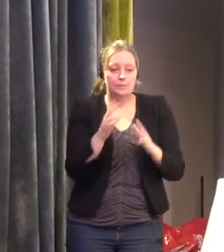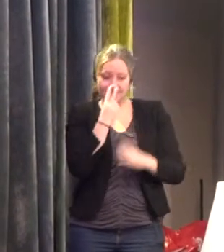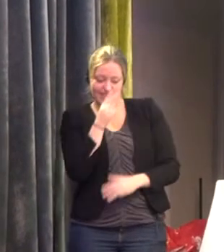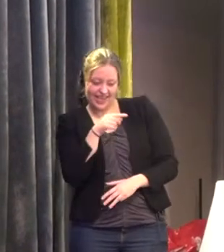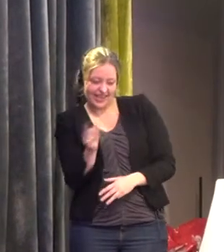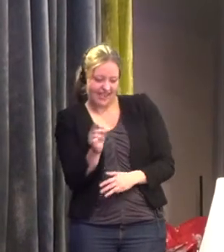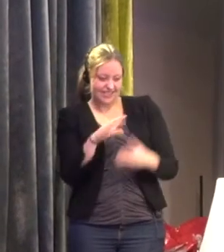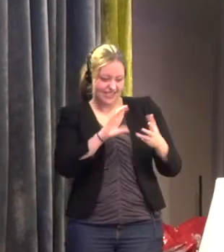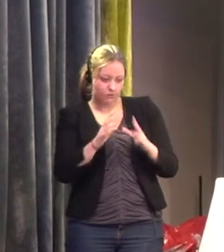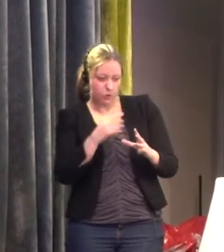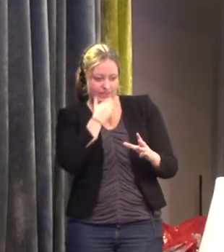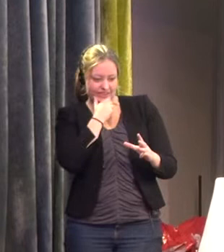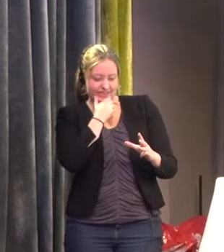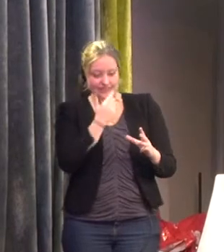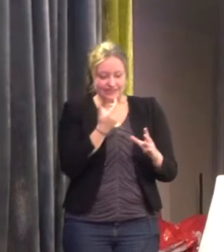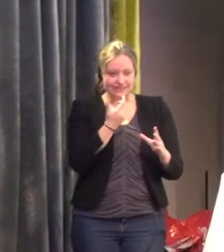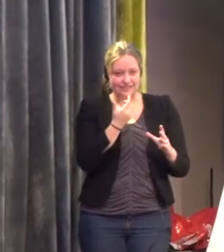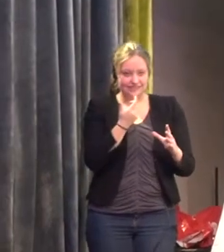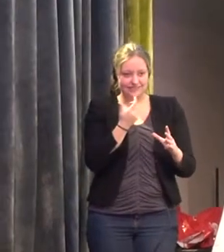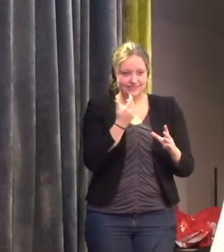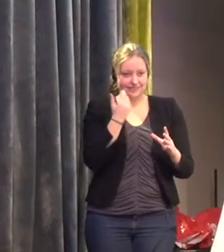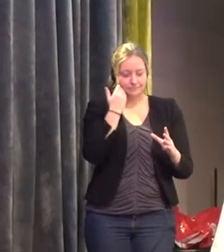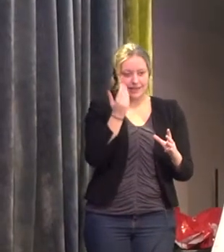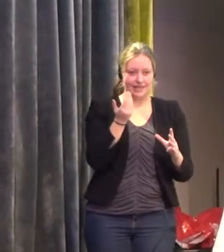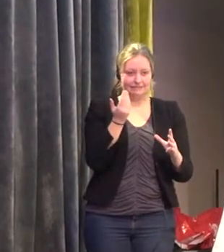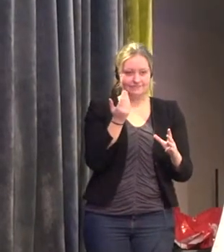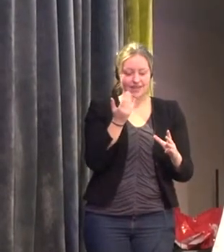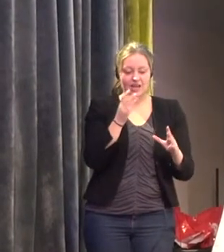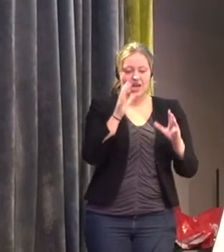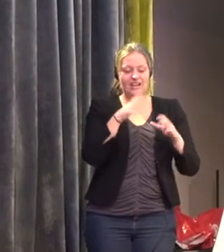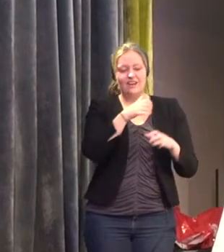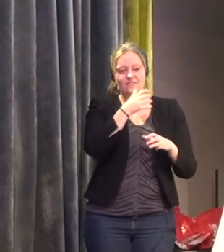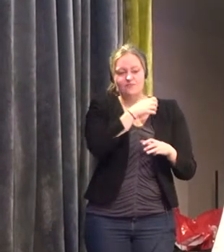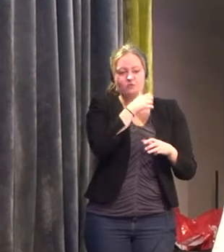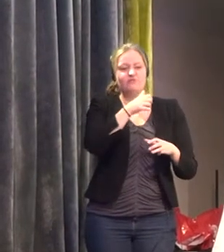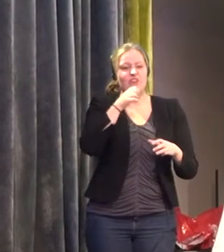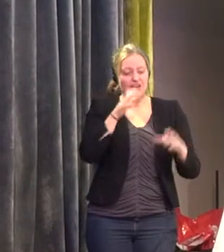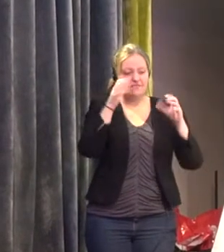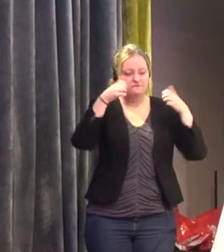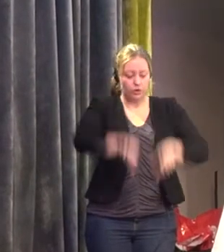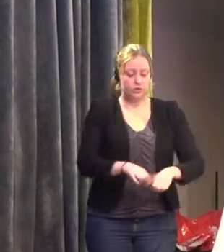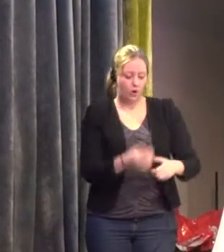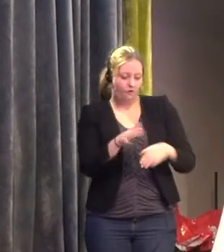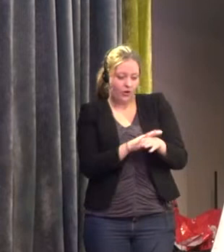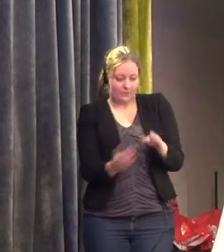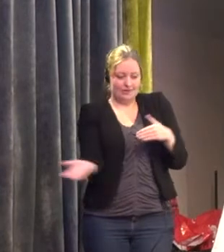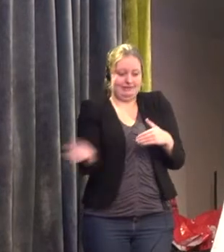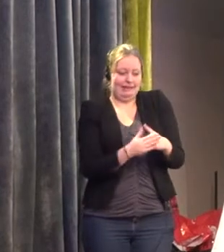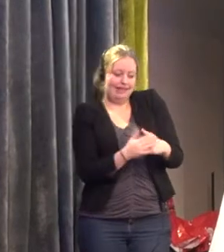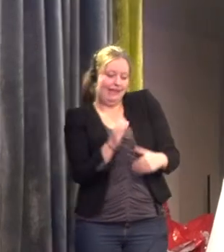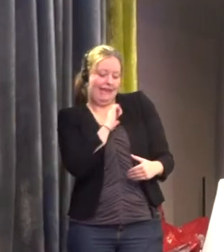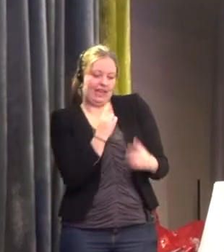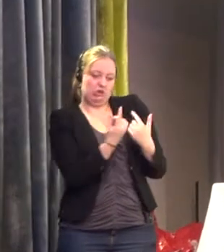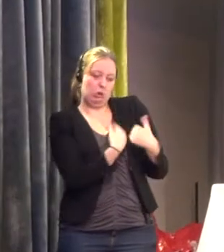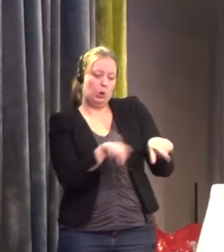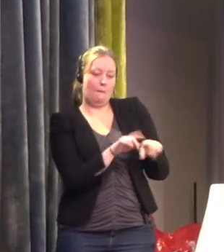the back room of the house, not to have left for years and years and years. And this had an enormous effect on the state's representatives.